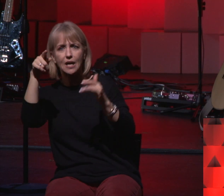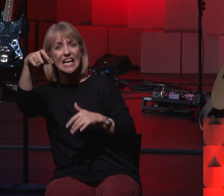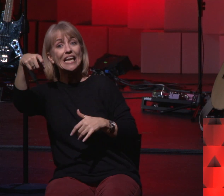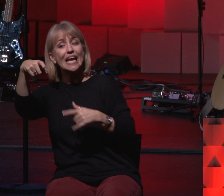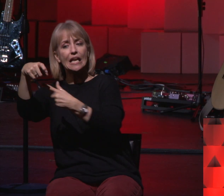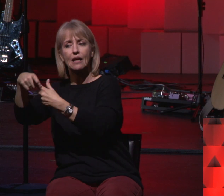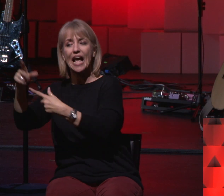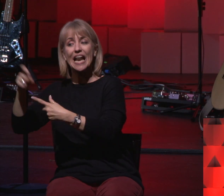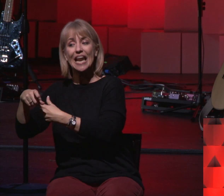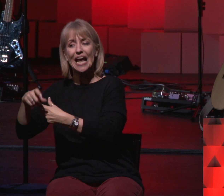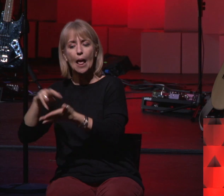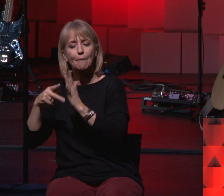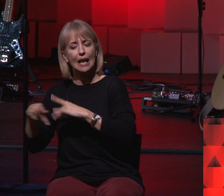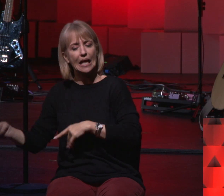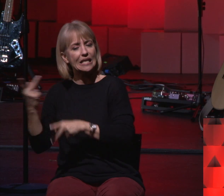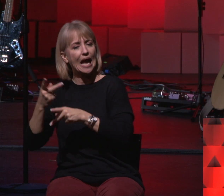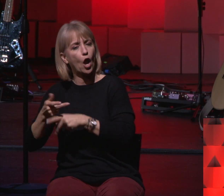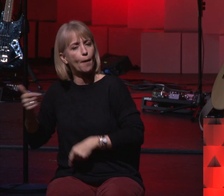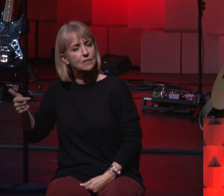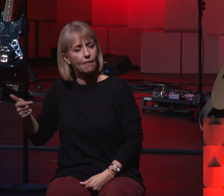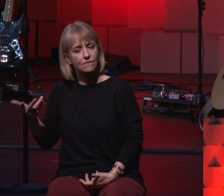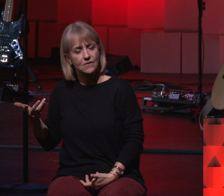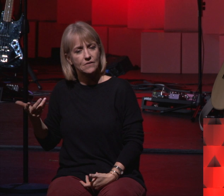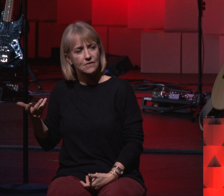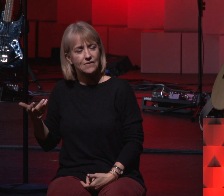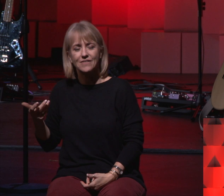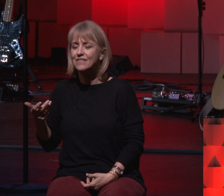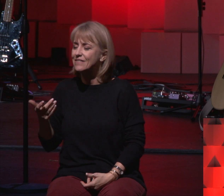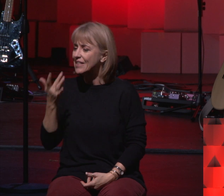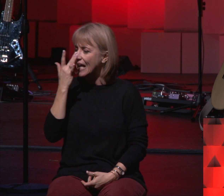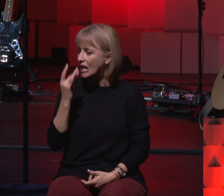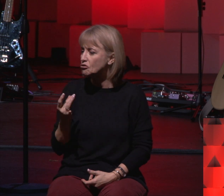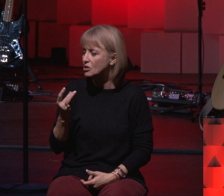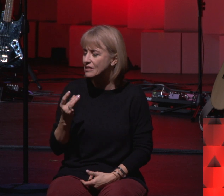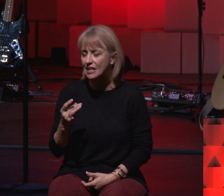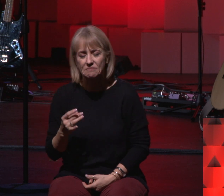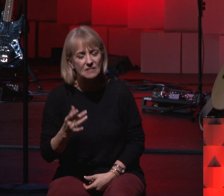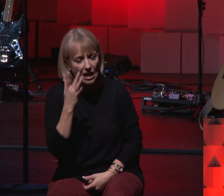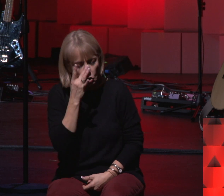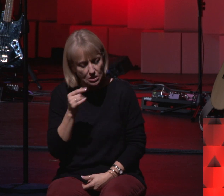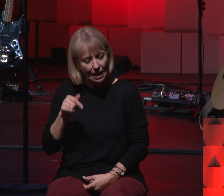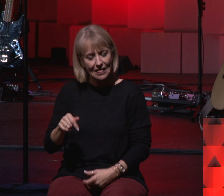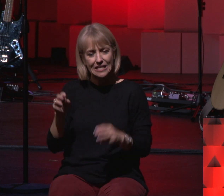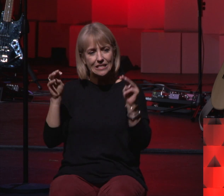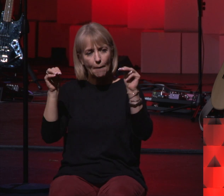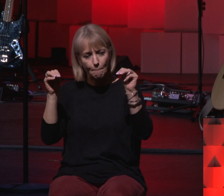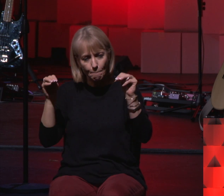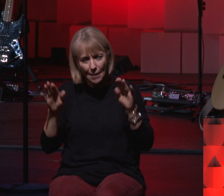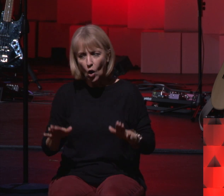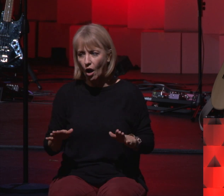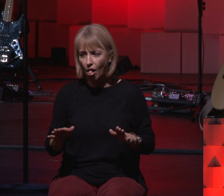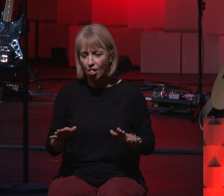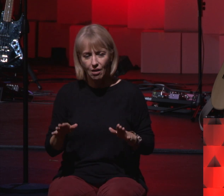he cared in a whole different way. Now, it's unique, this gospel story, this miracle, the feeding of the